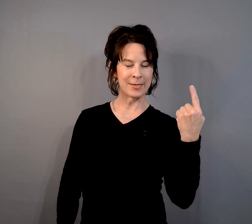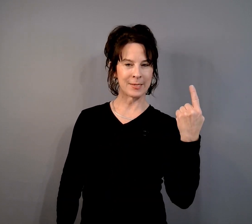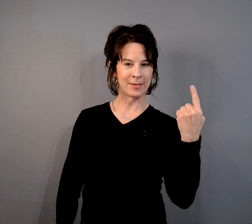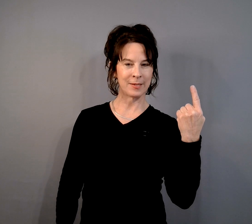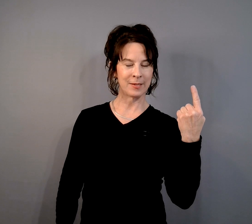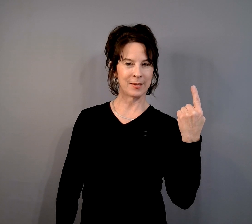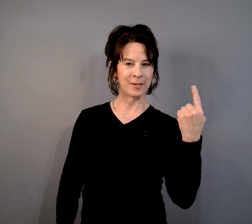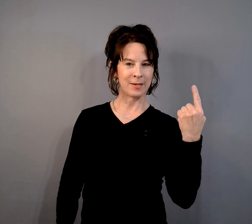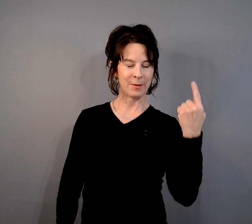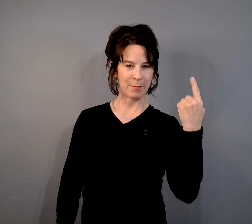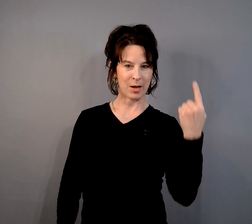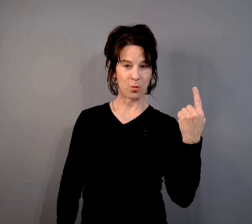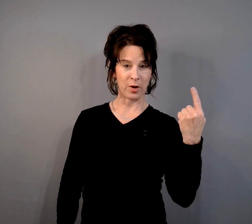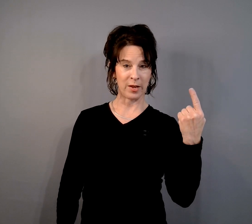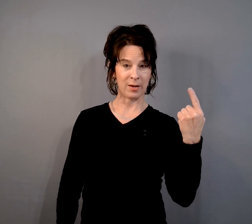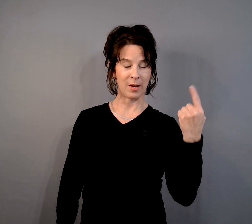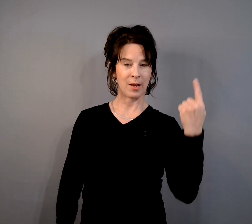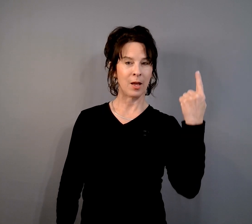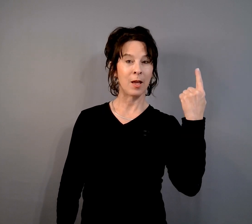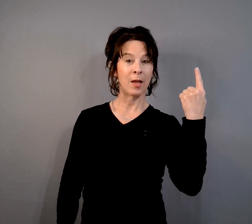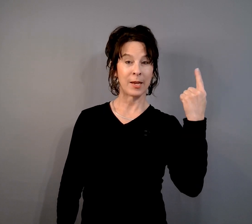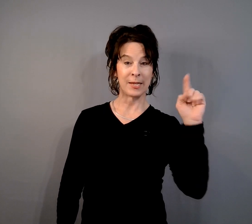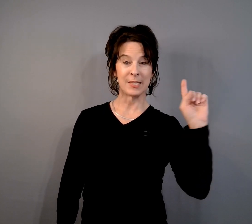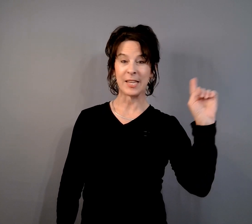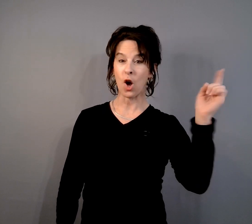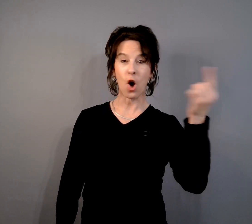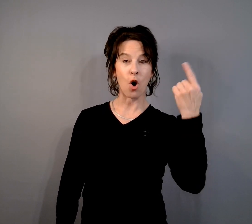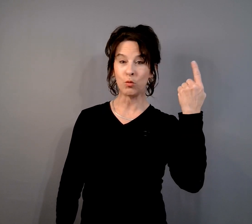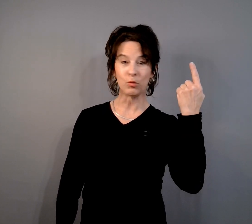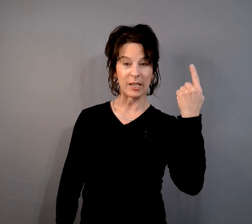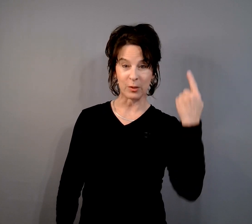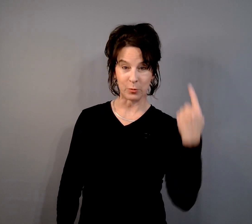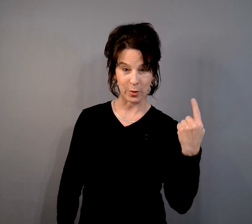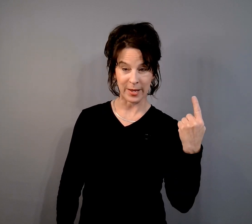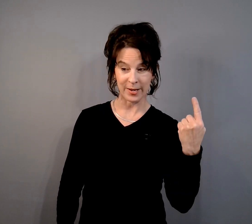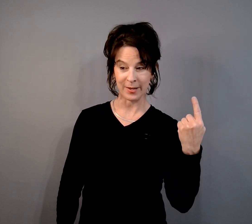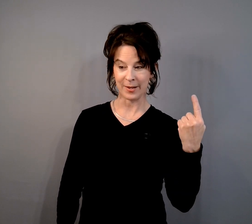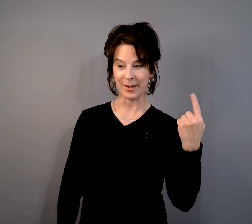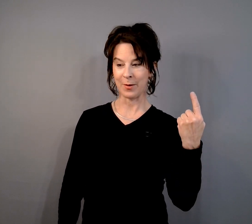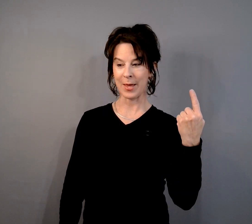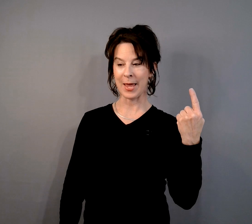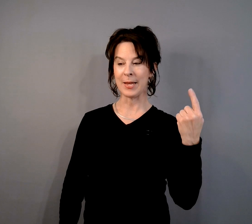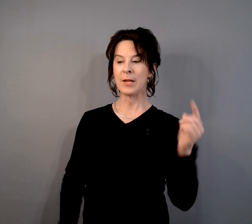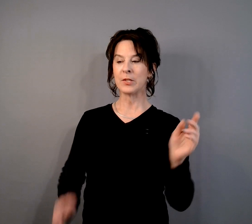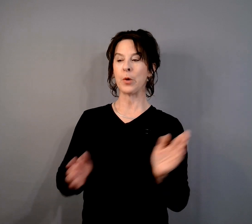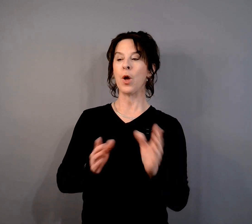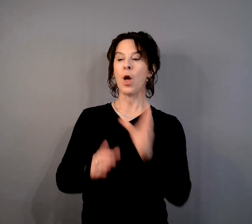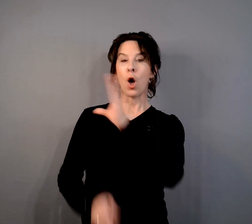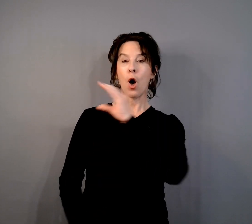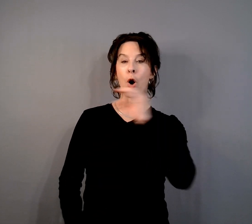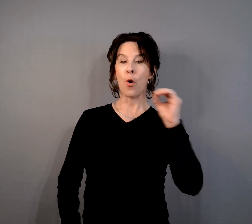plant my one. He's the only one. Okay, so,